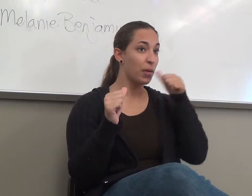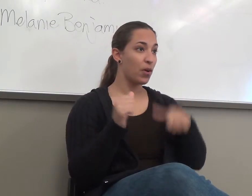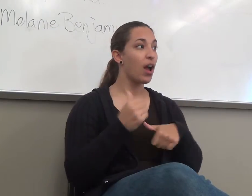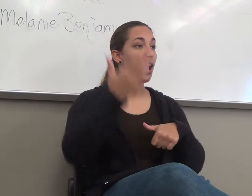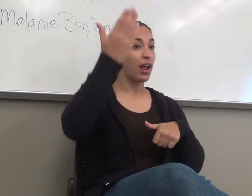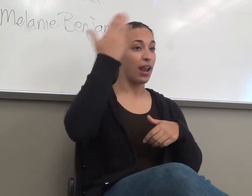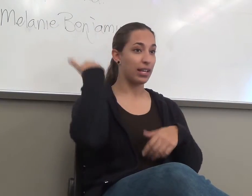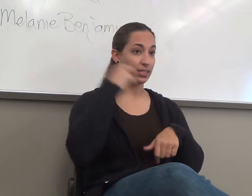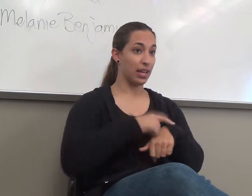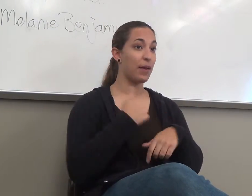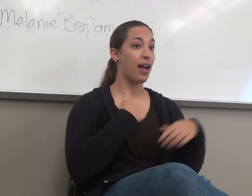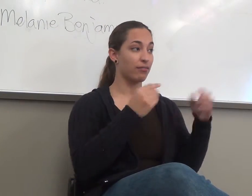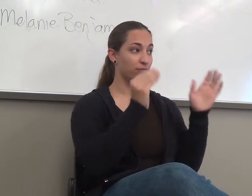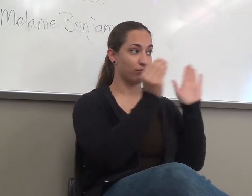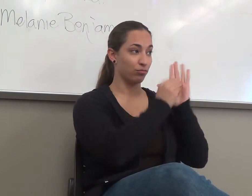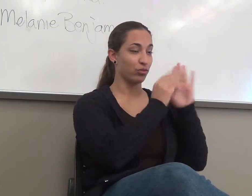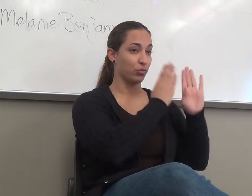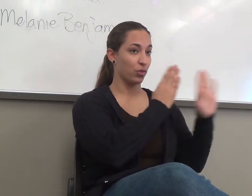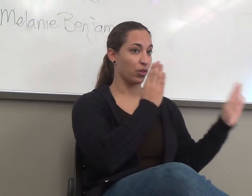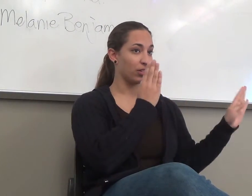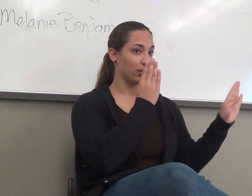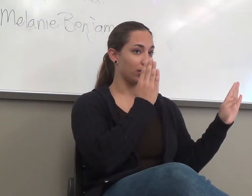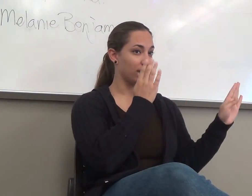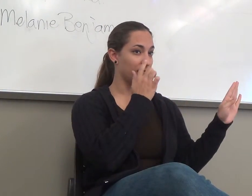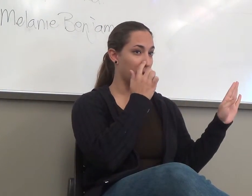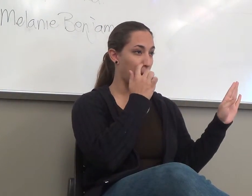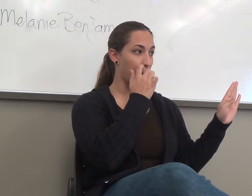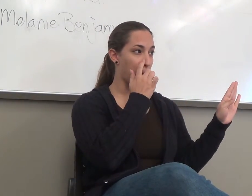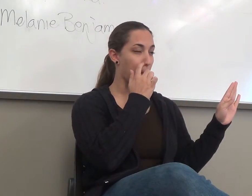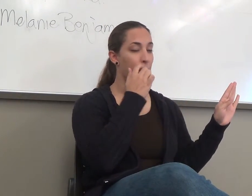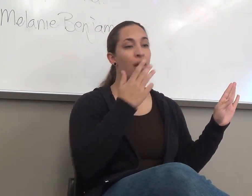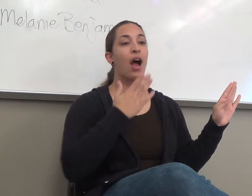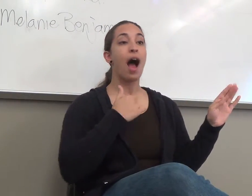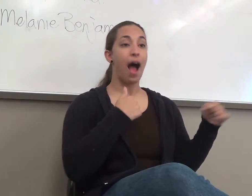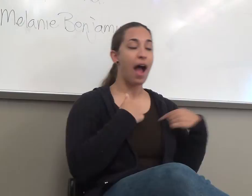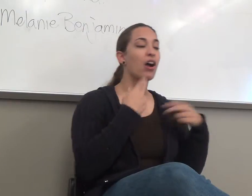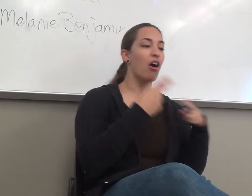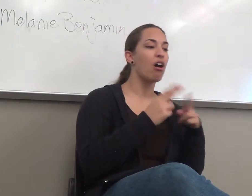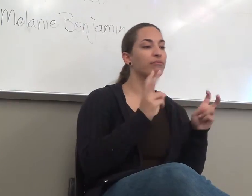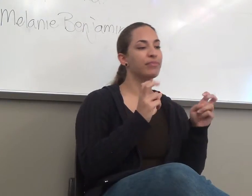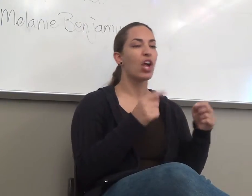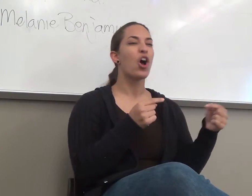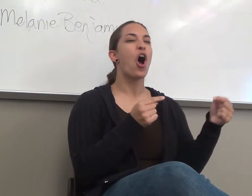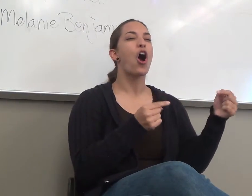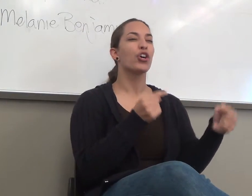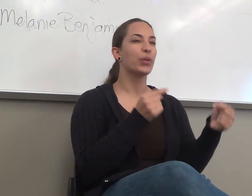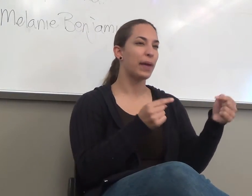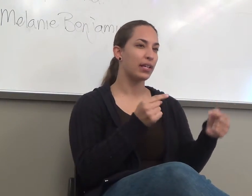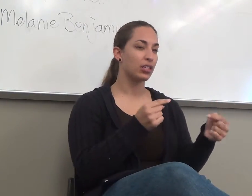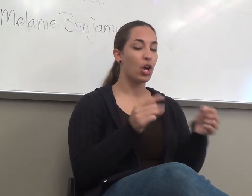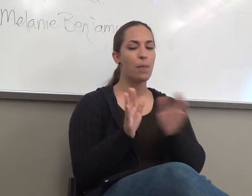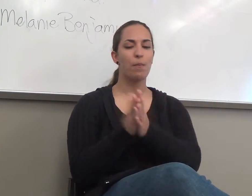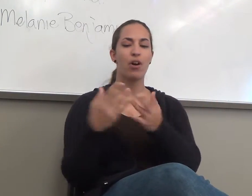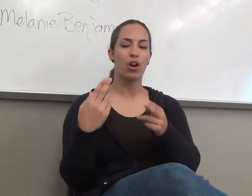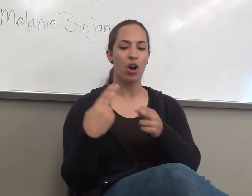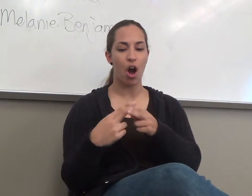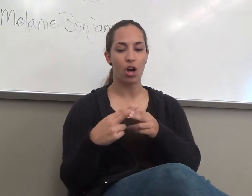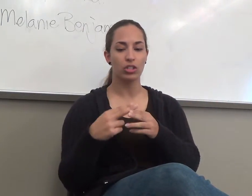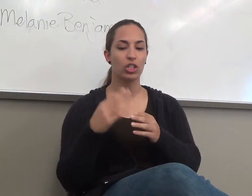night. What is what I call the argument? Remember I said this, the book called it dominant impression, I call it an